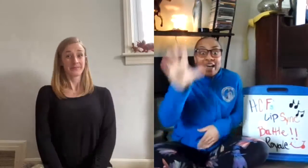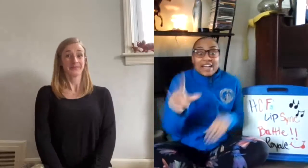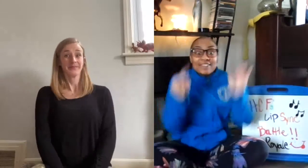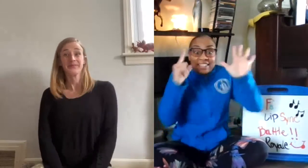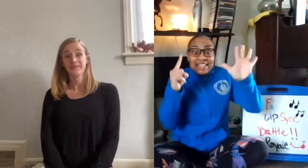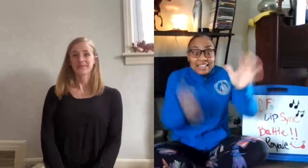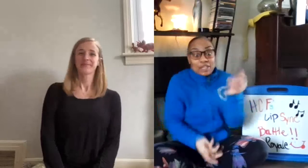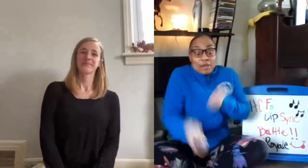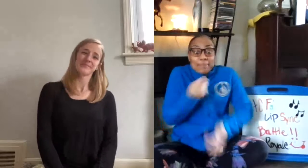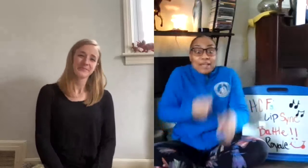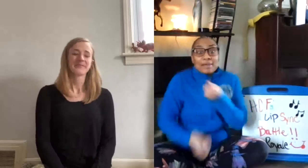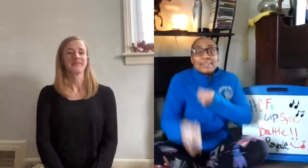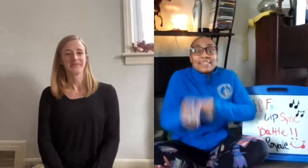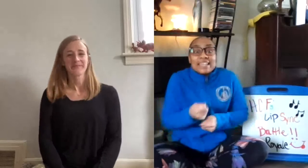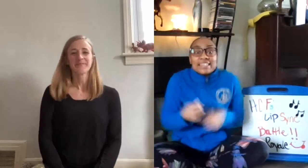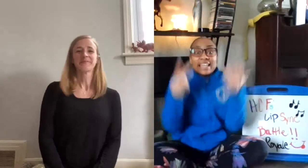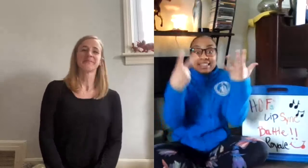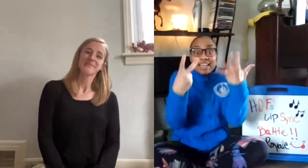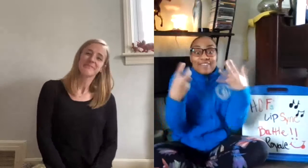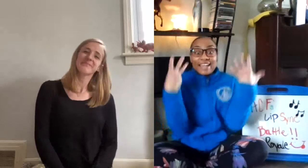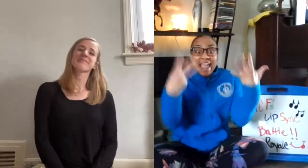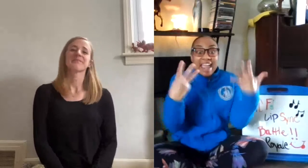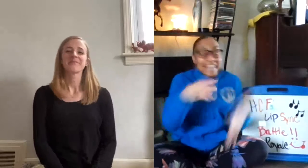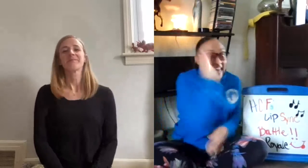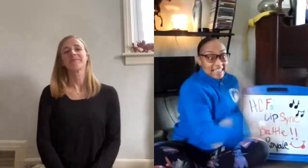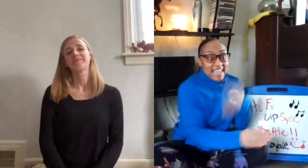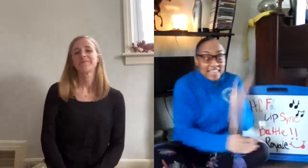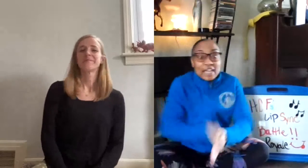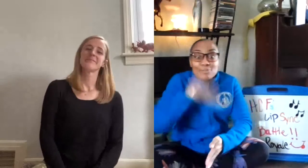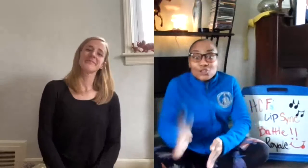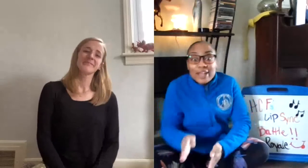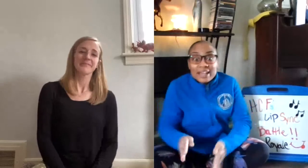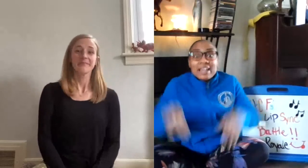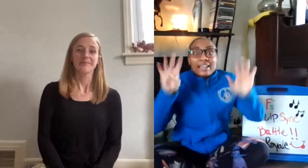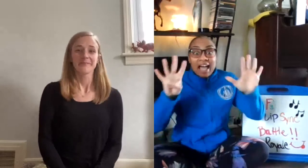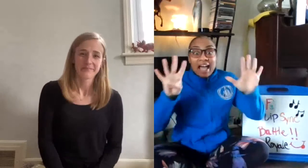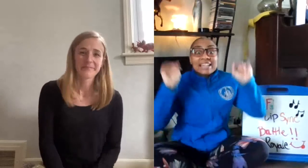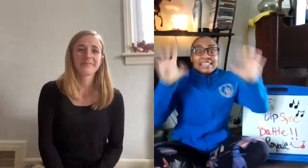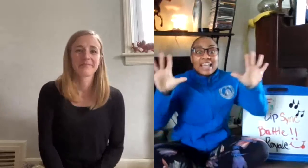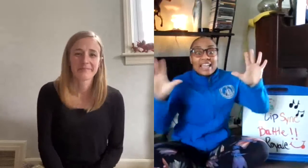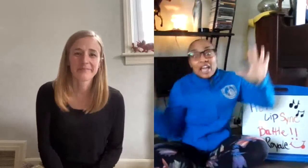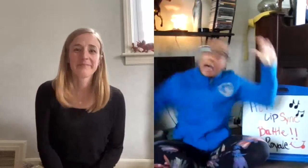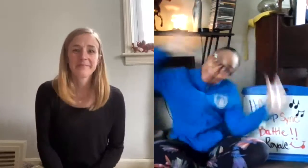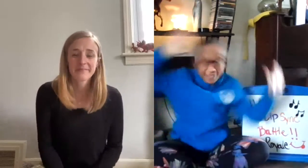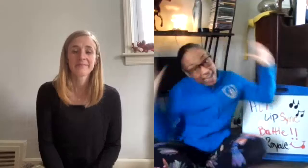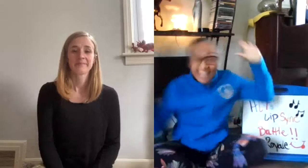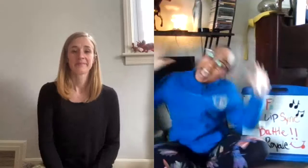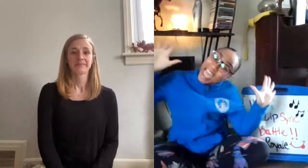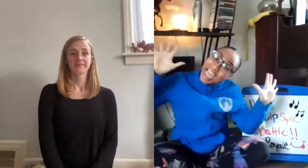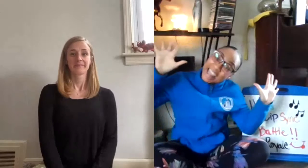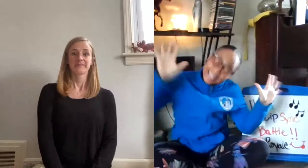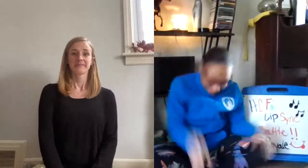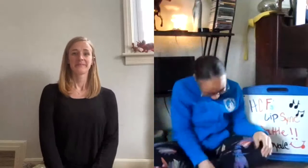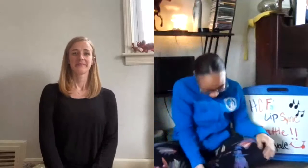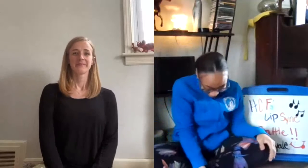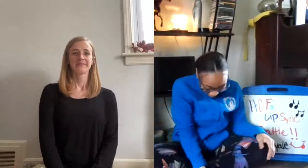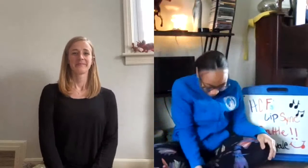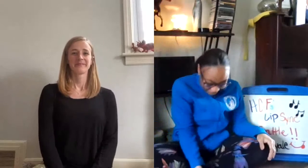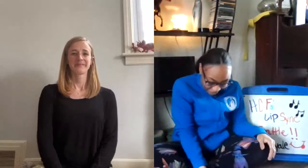door. 5, 6, shut the door. 7, 8, lay them straight. 9, 10, a big bad.